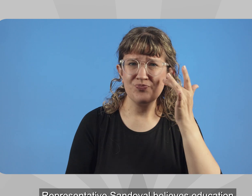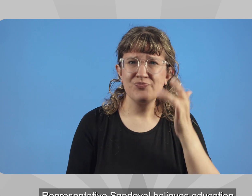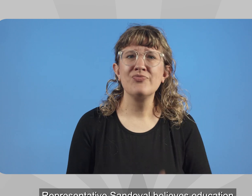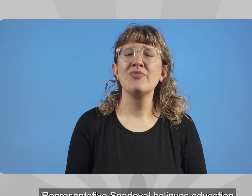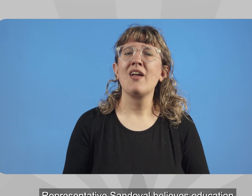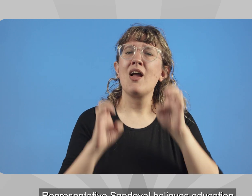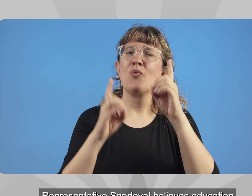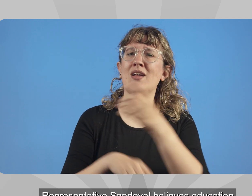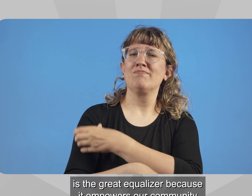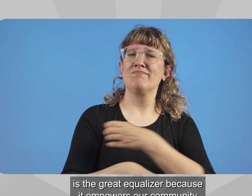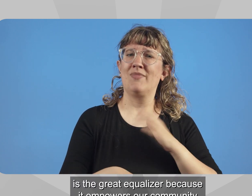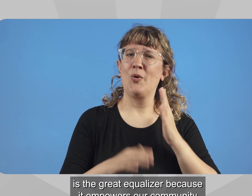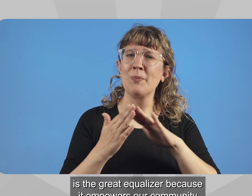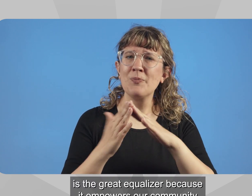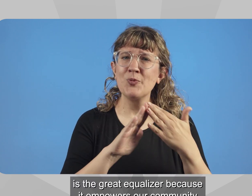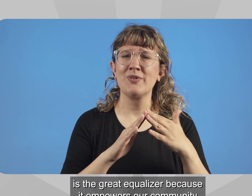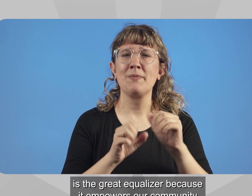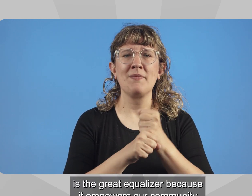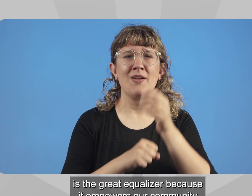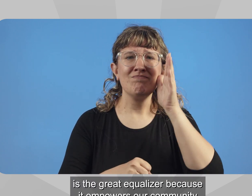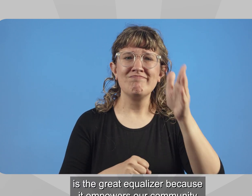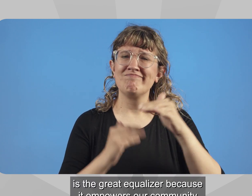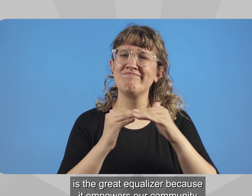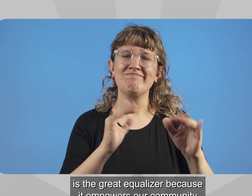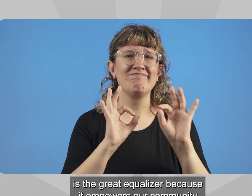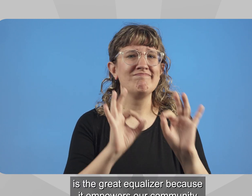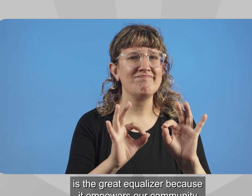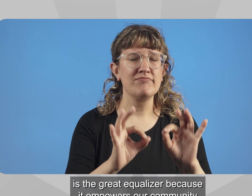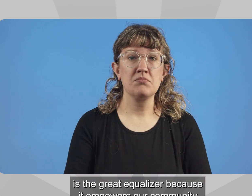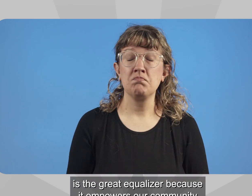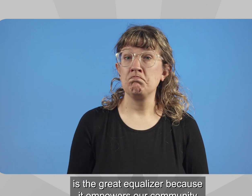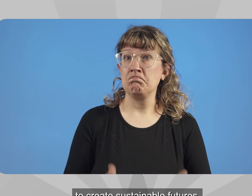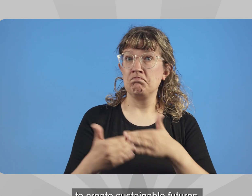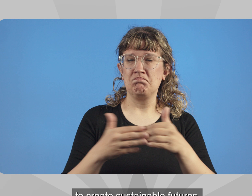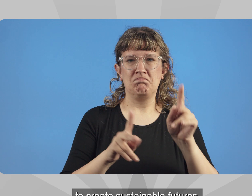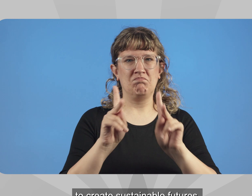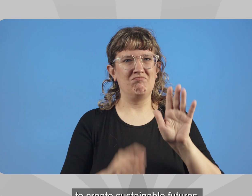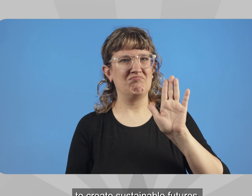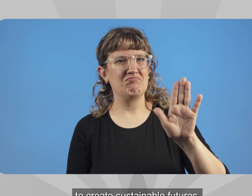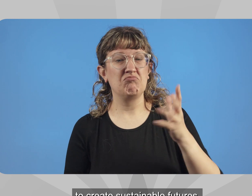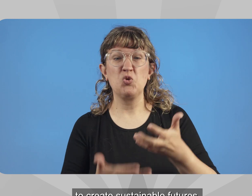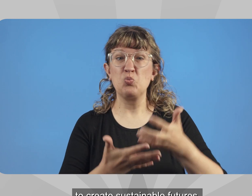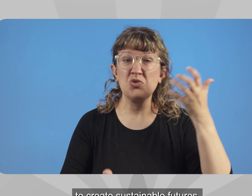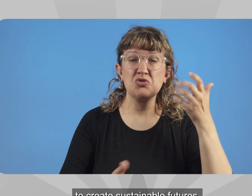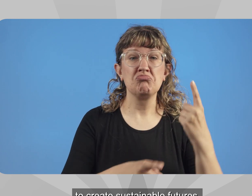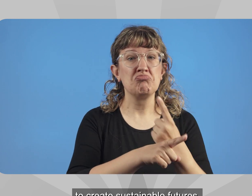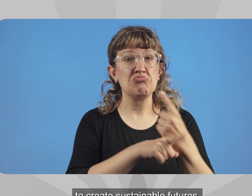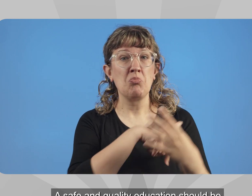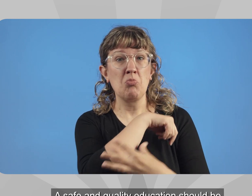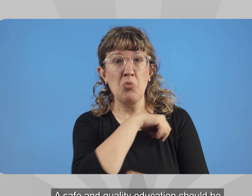Representative Sandoval believes education is the great equalizer because it empowers our community to create sustainable